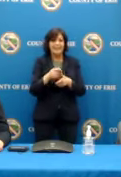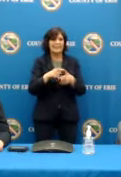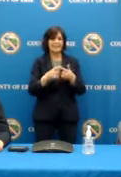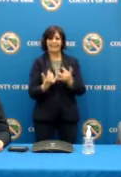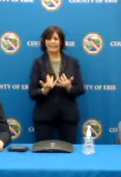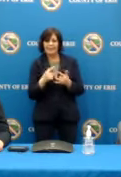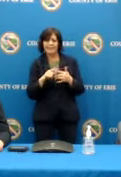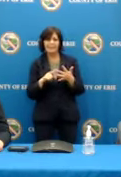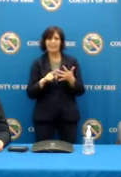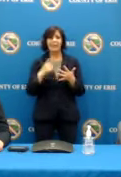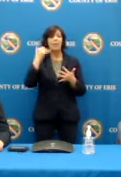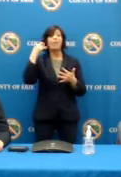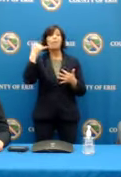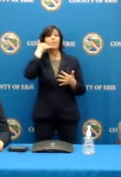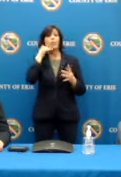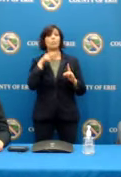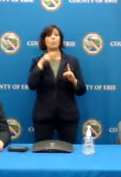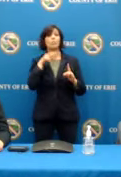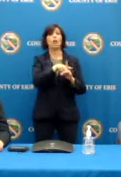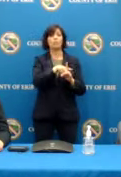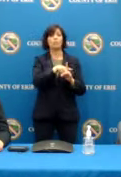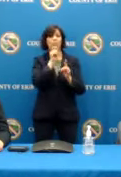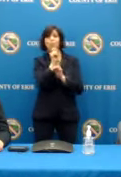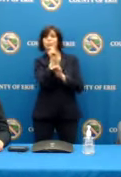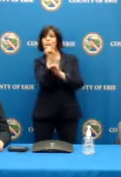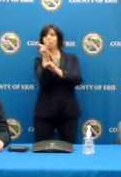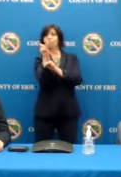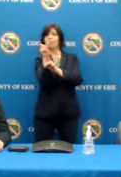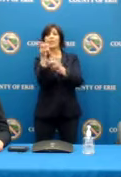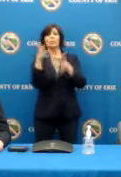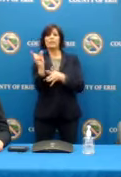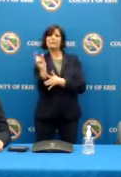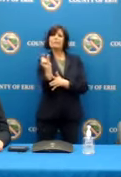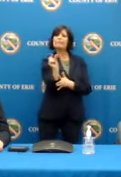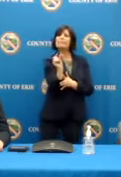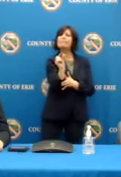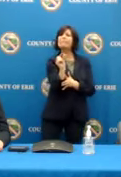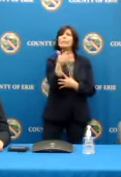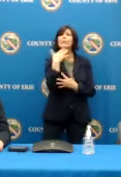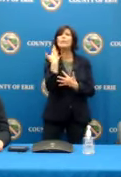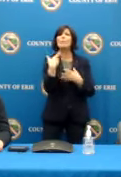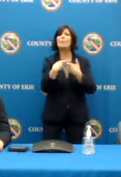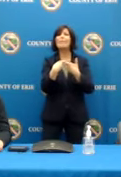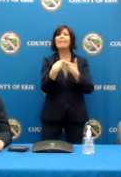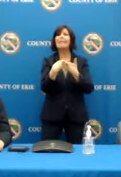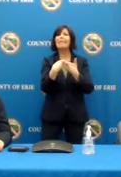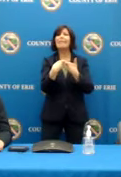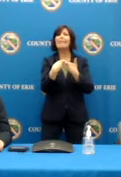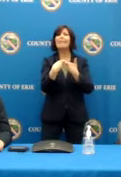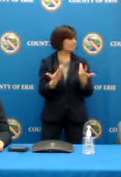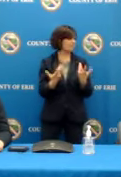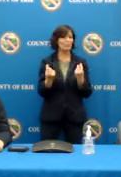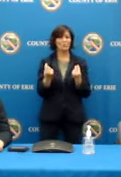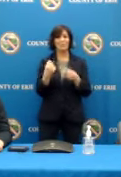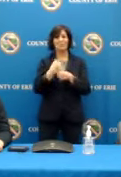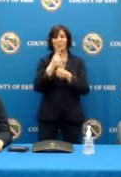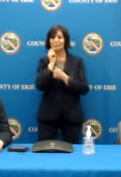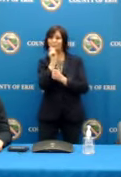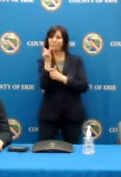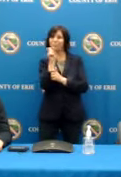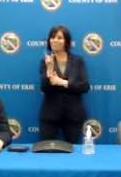charged before Monday. You don't want to be down to 10% power if the power goes out, so make certain your phones are